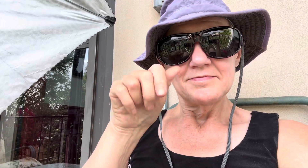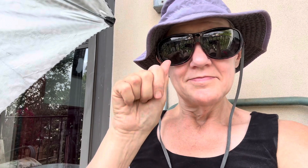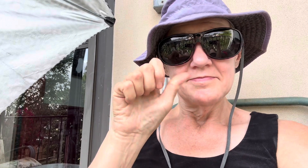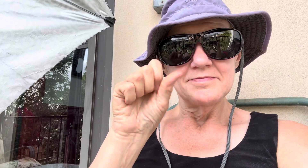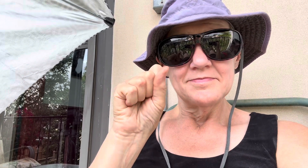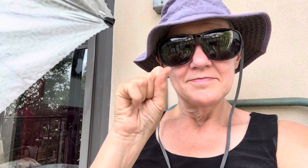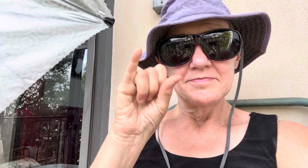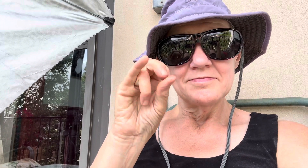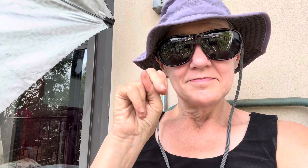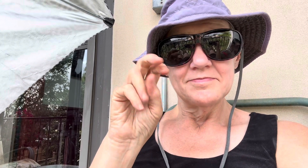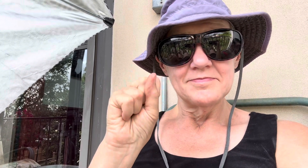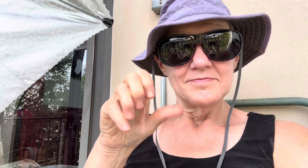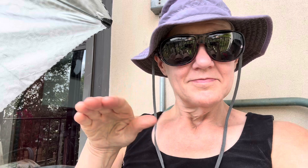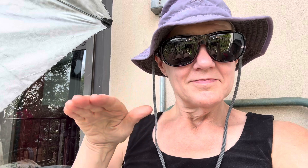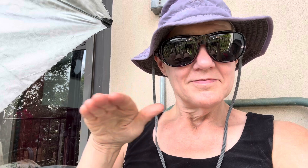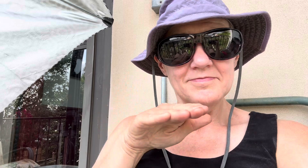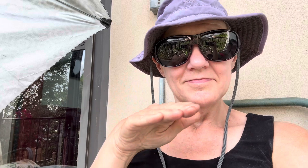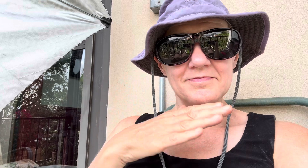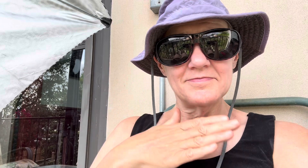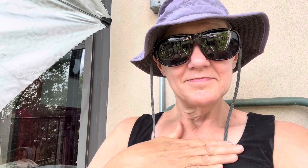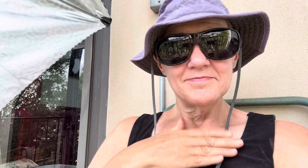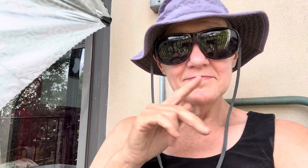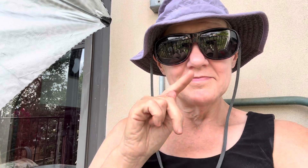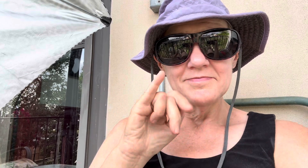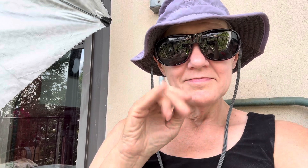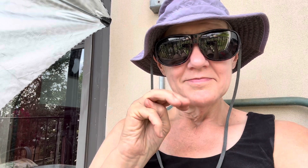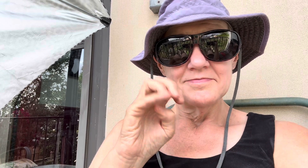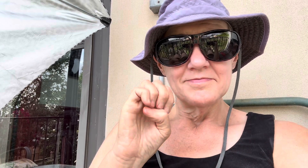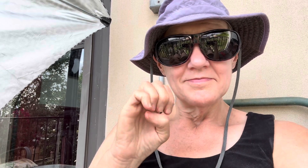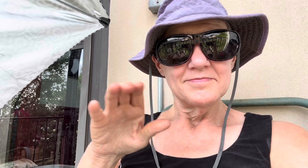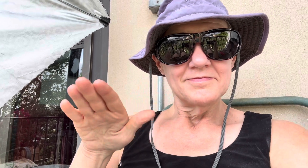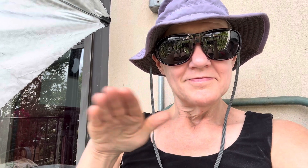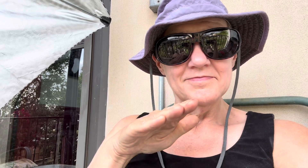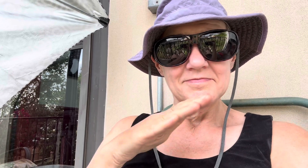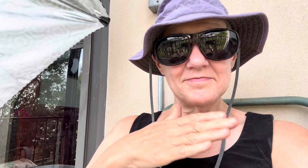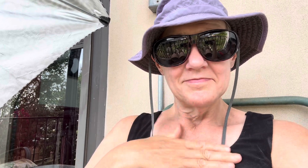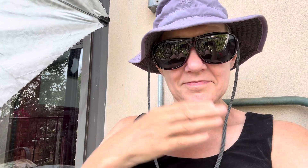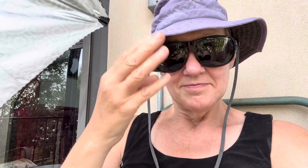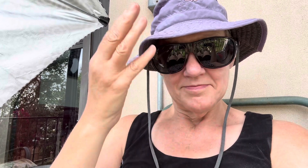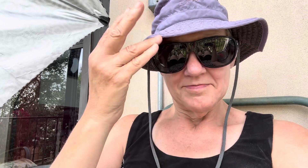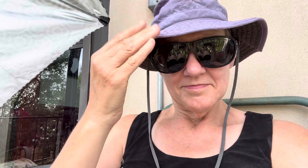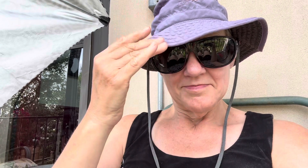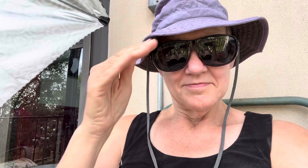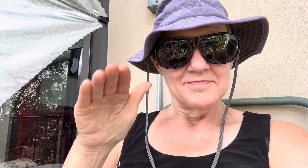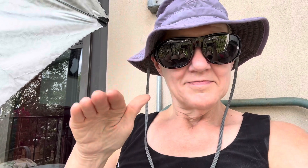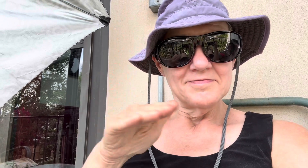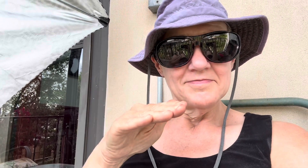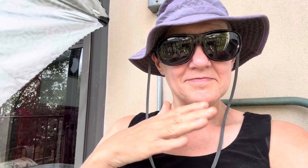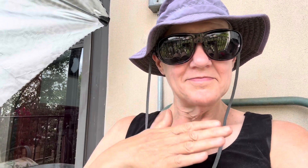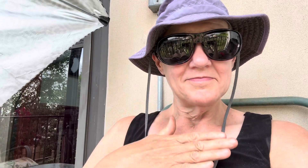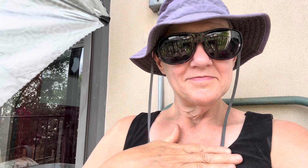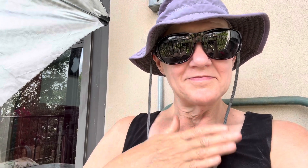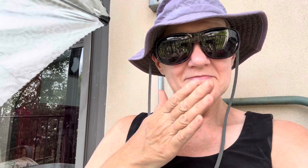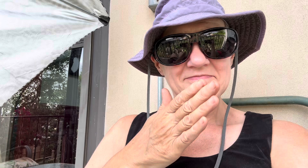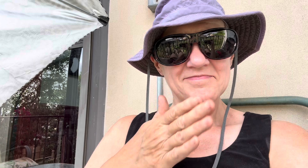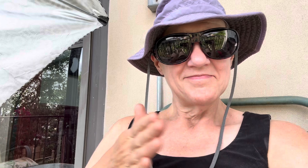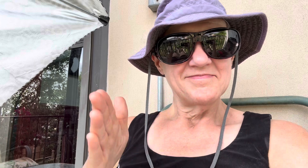Because if you struggle with obesity like I did as an adult, even though I grew up thin as a child, you're always thinking